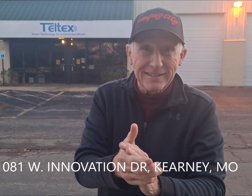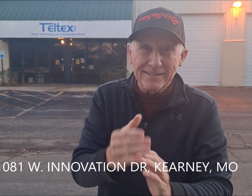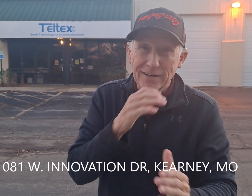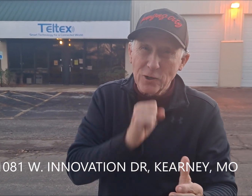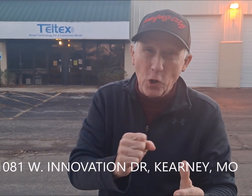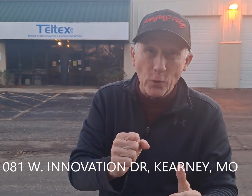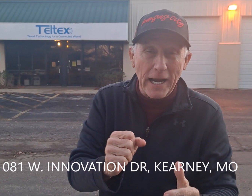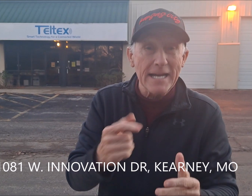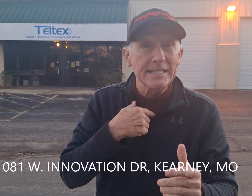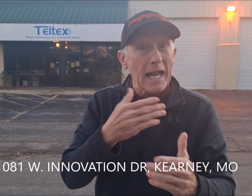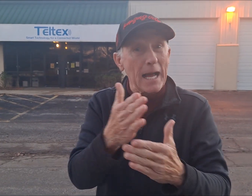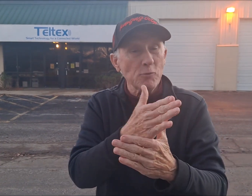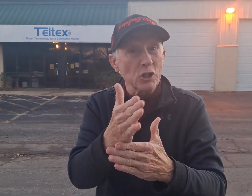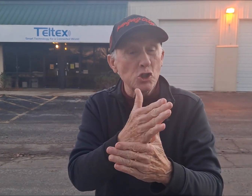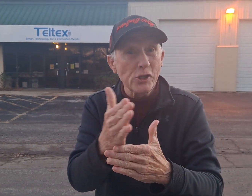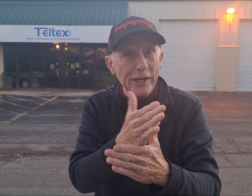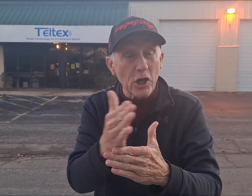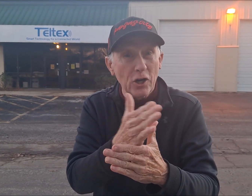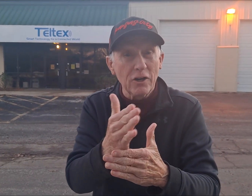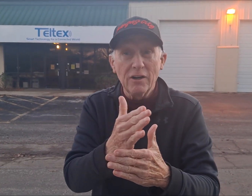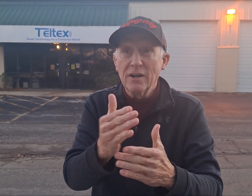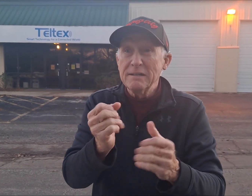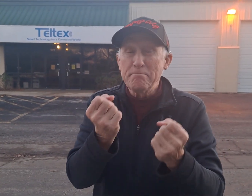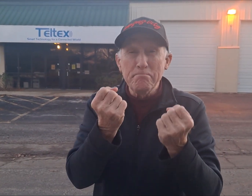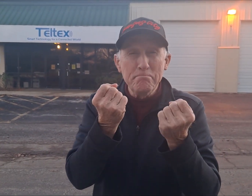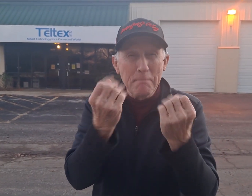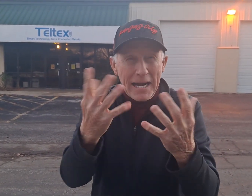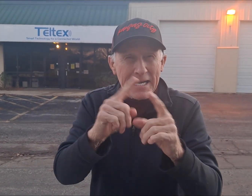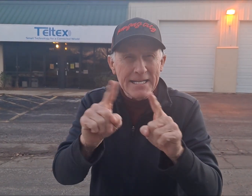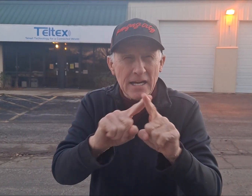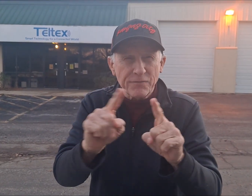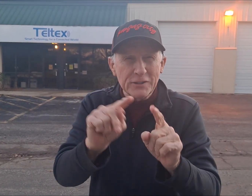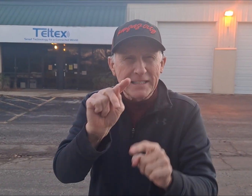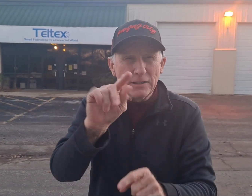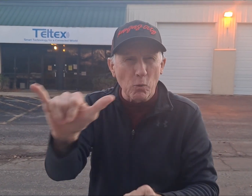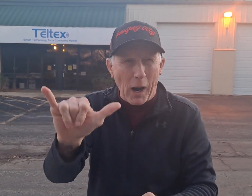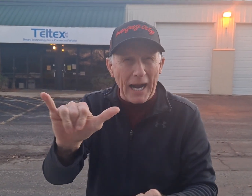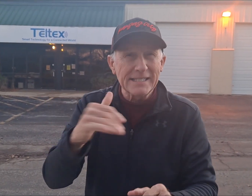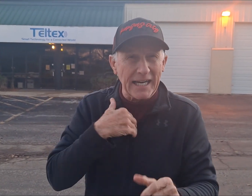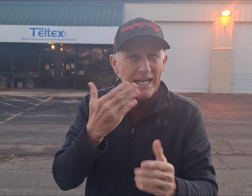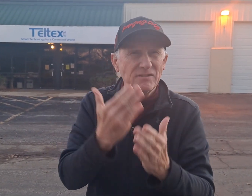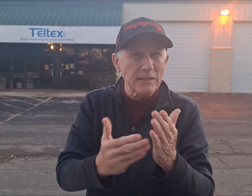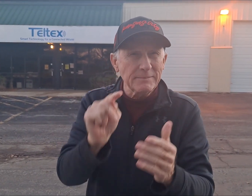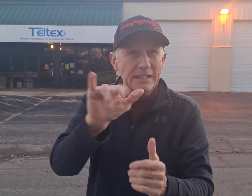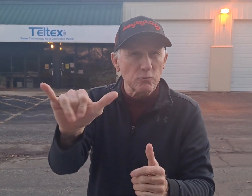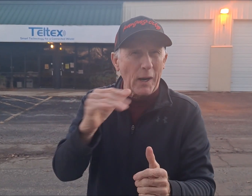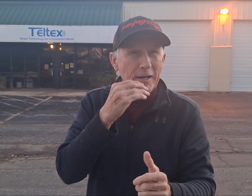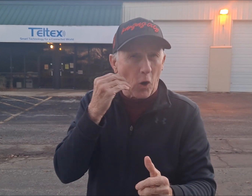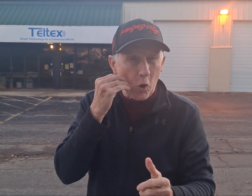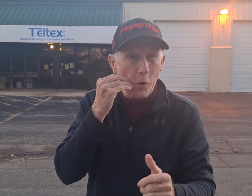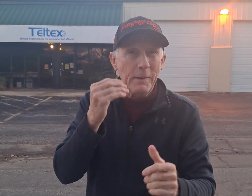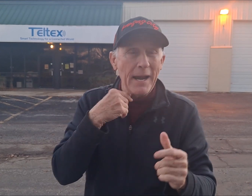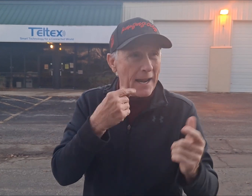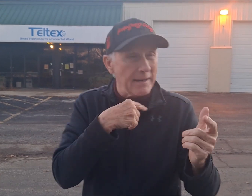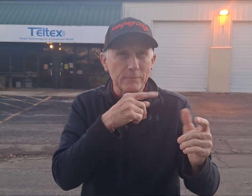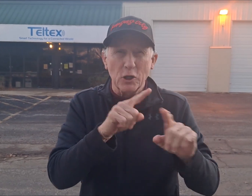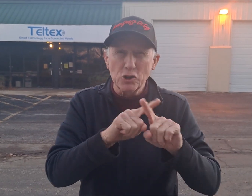The good old days. And I'm going to share many different TTY. I have some TTY at home, and I'm going to